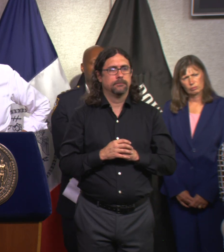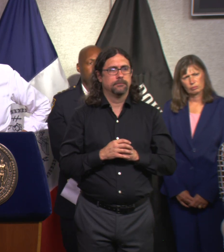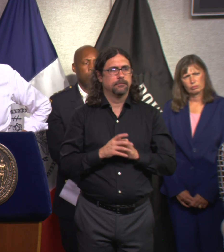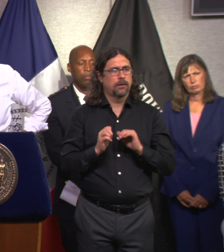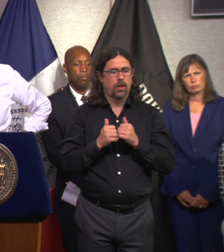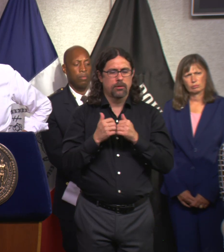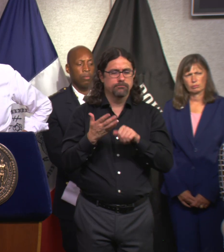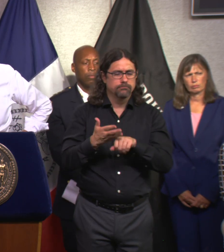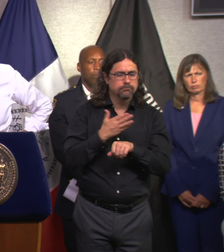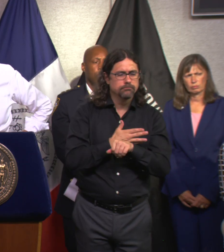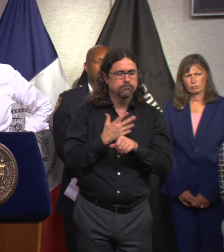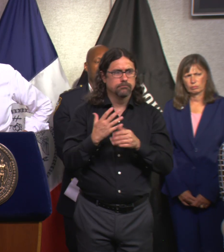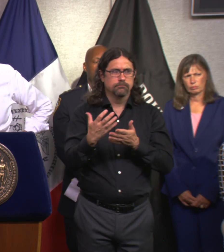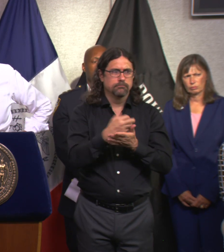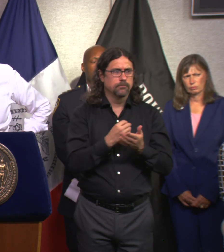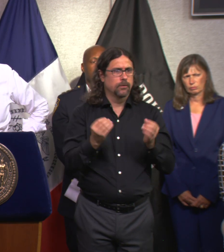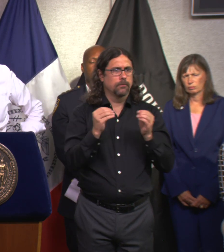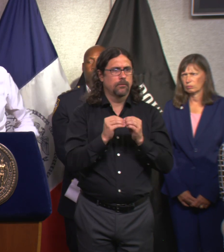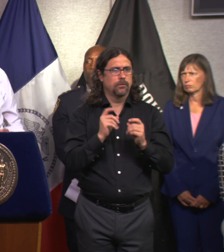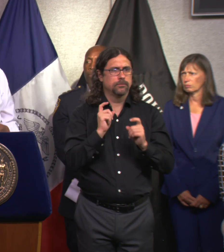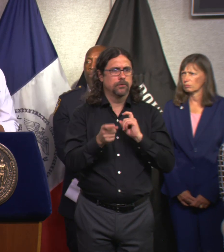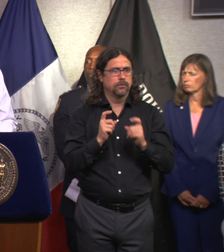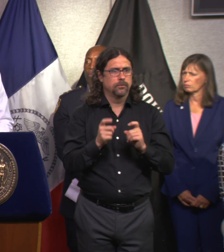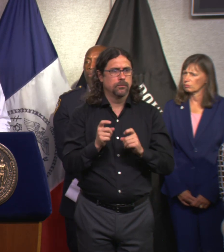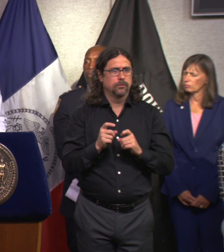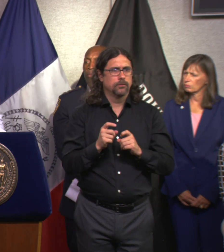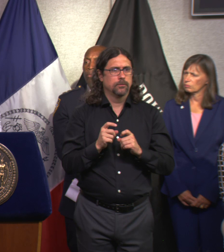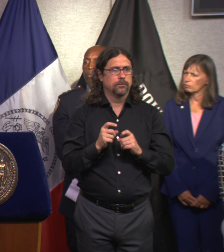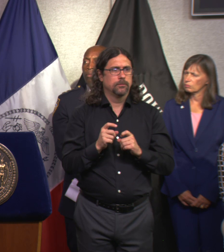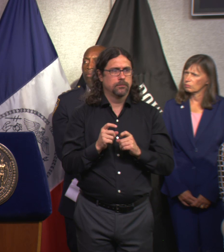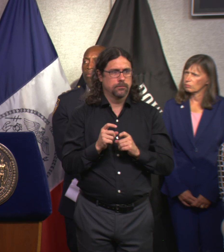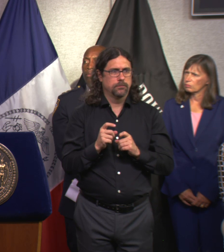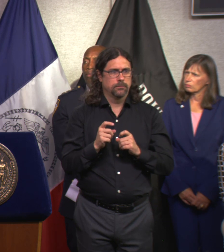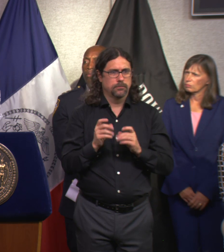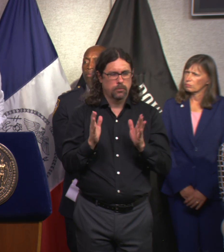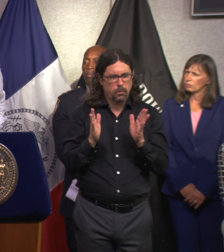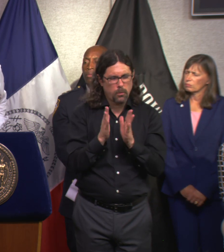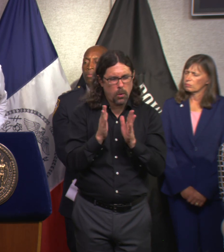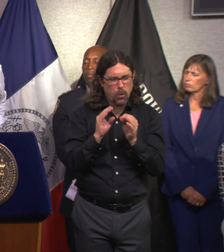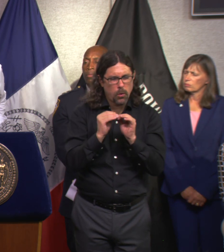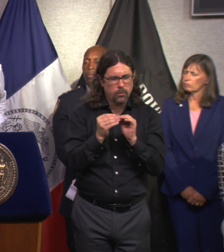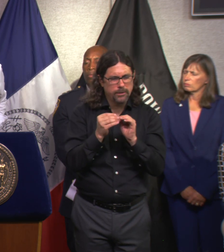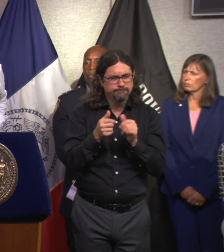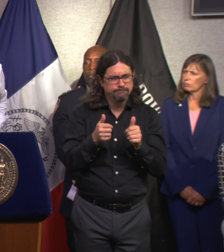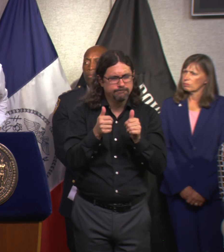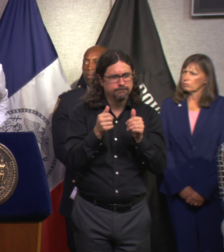small number donations, which is what the other. So the very simple answer.